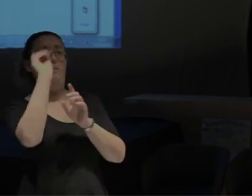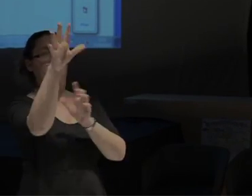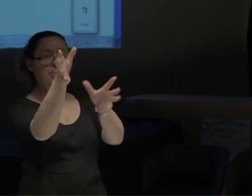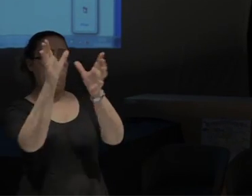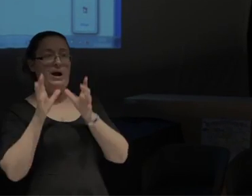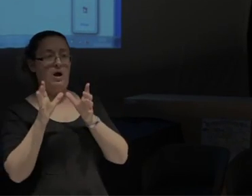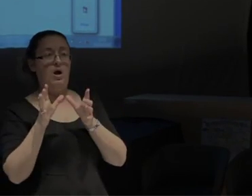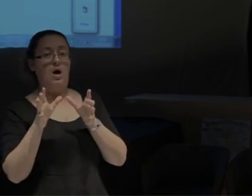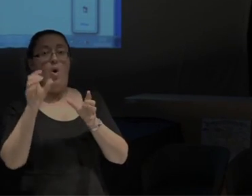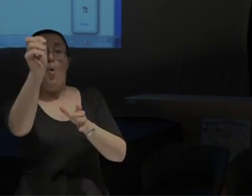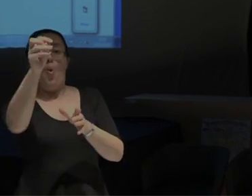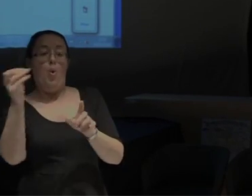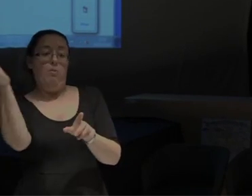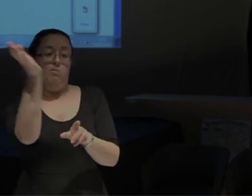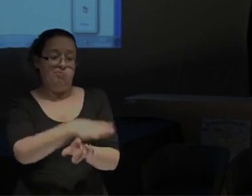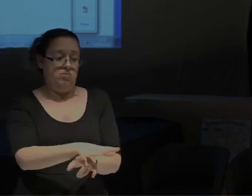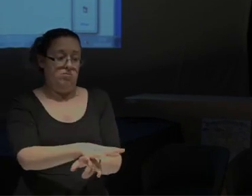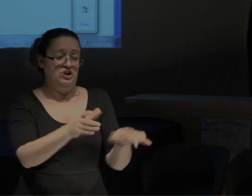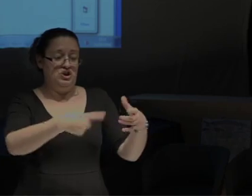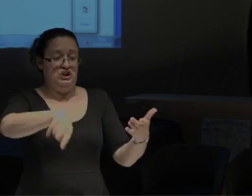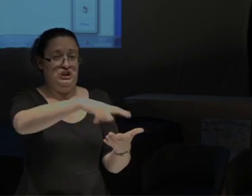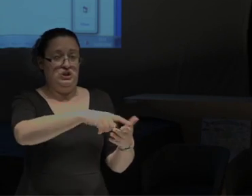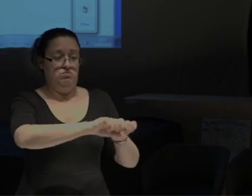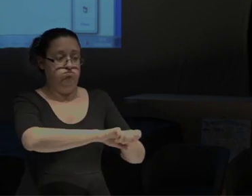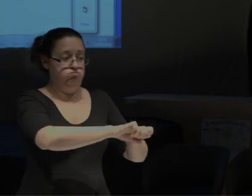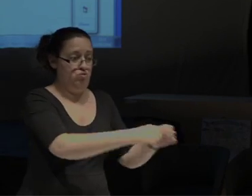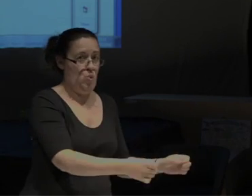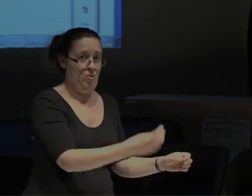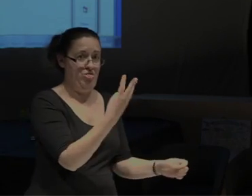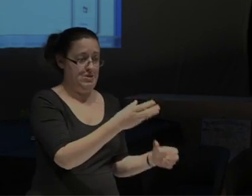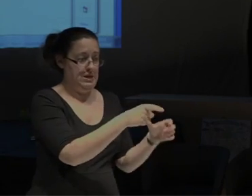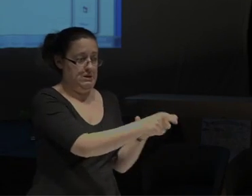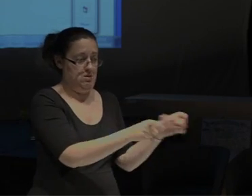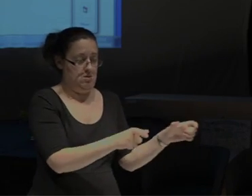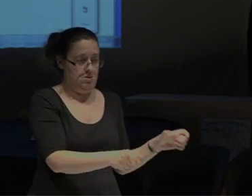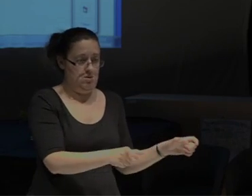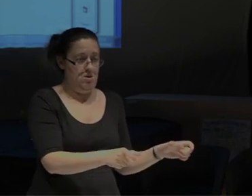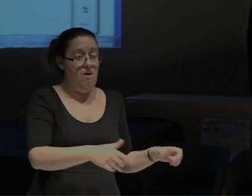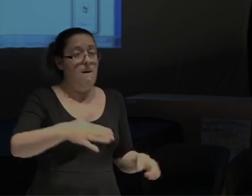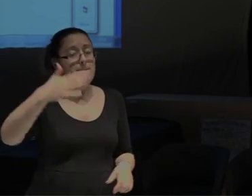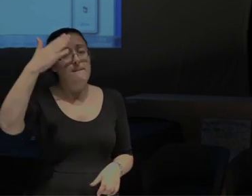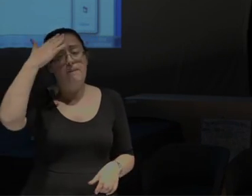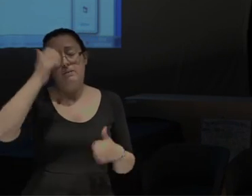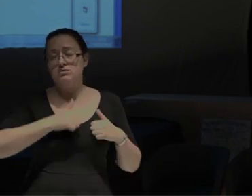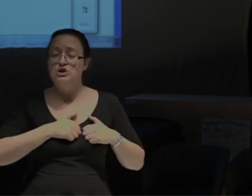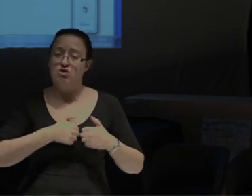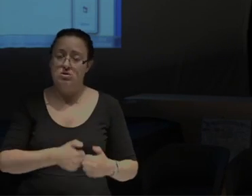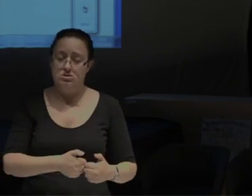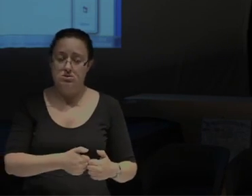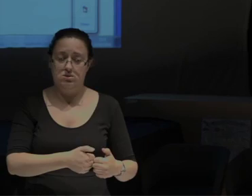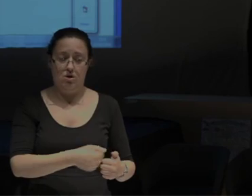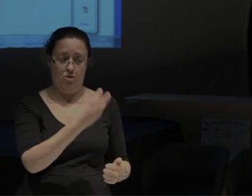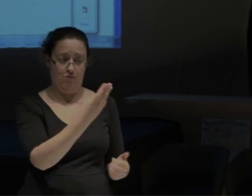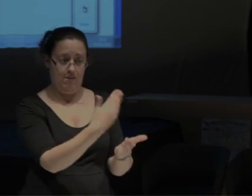wall and hit the dish, and the dish fell on the floor and broke in about 3 pieces. My mum was very generous with me. She picked up those